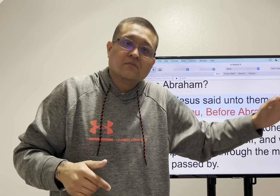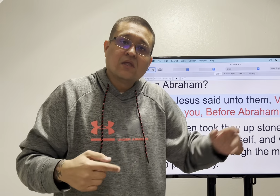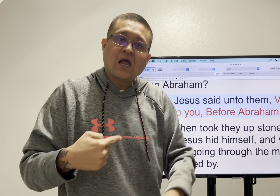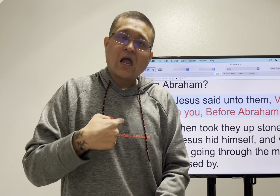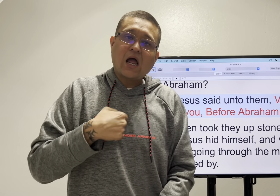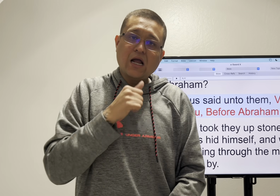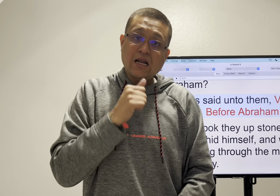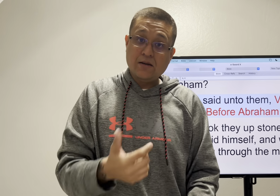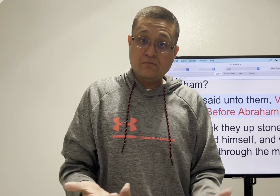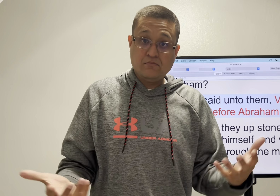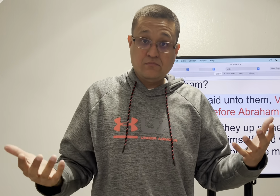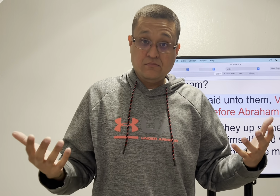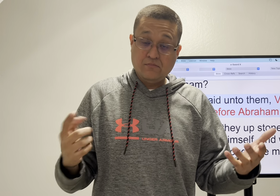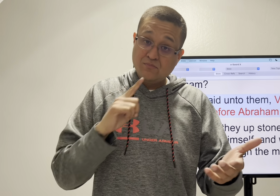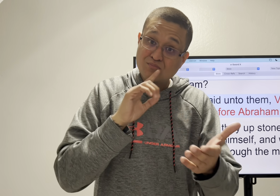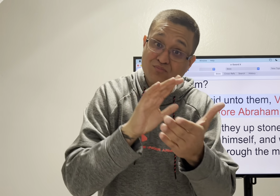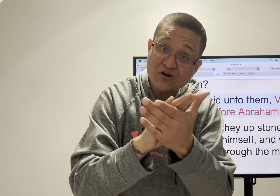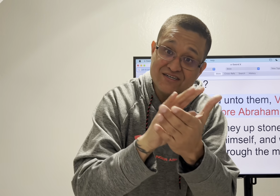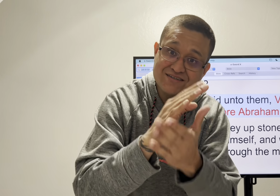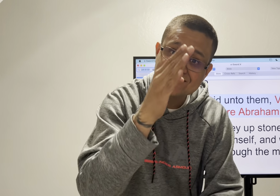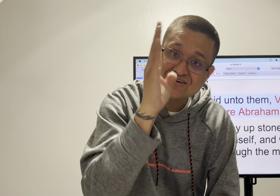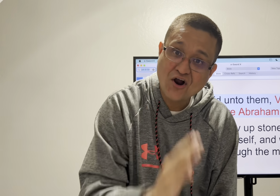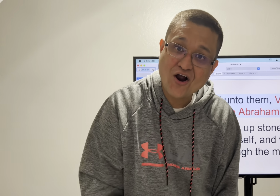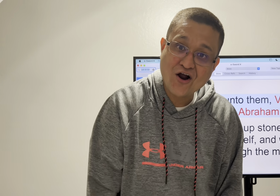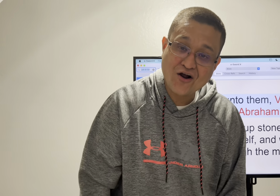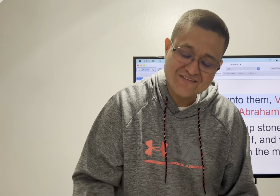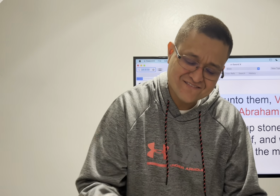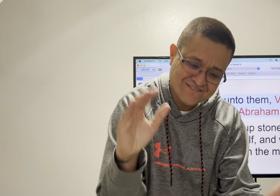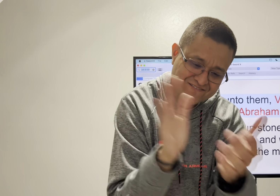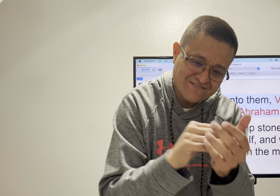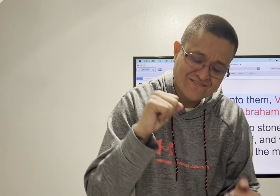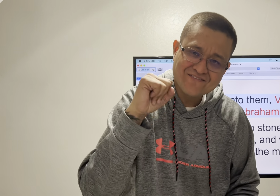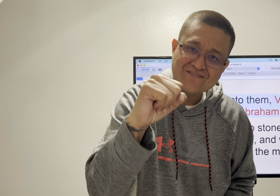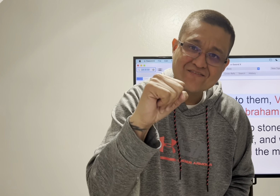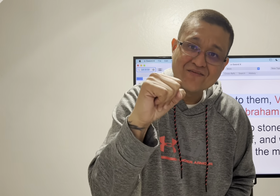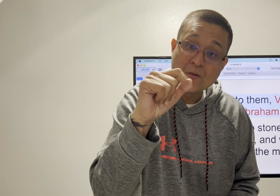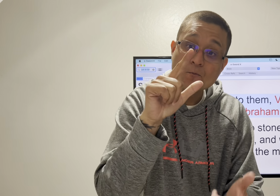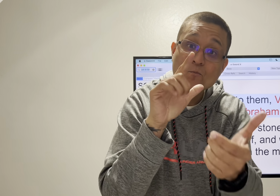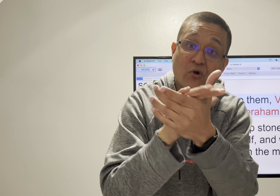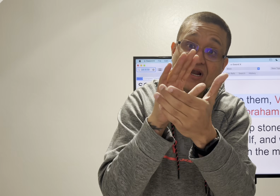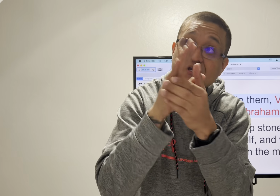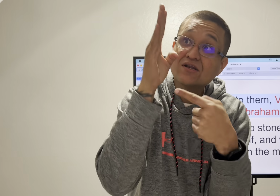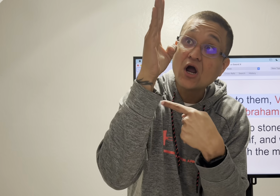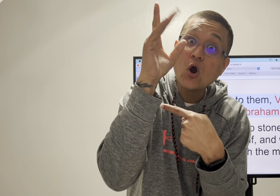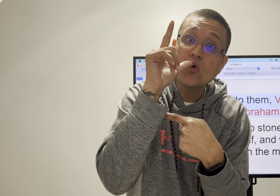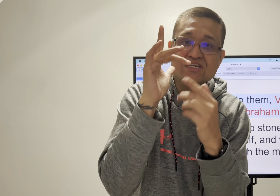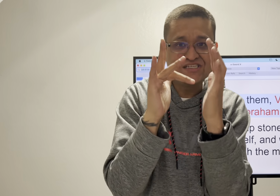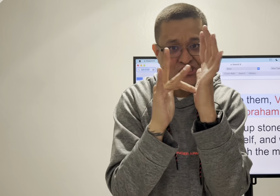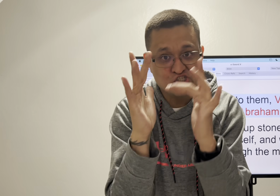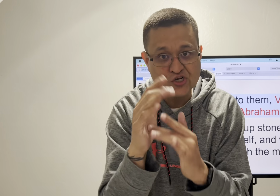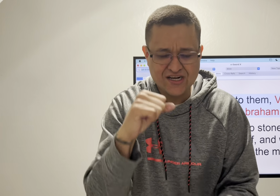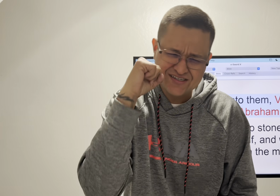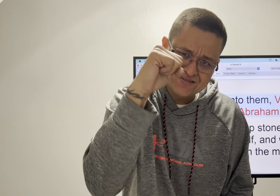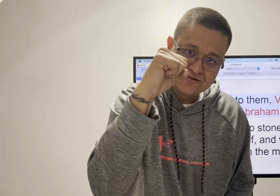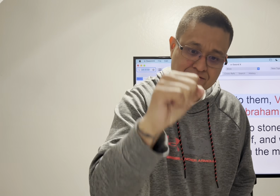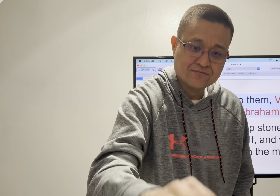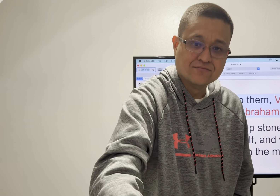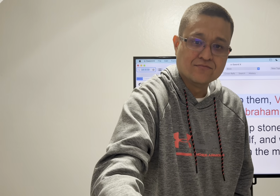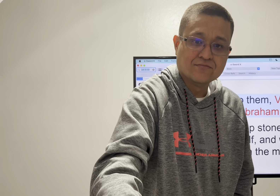even after Abraham was born and lived a good life, before that happened, Jesus was. He says, "Was